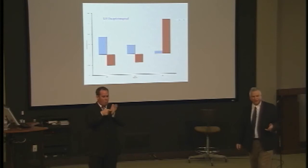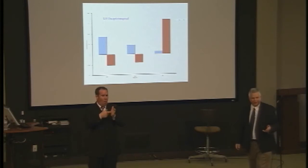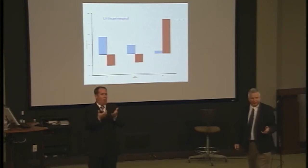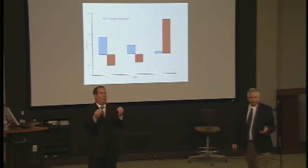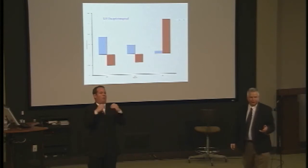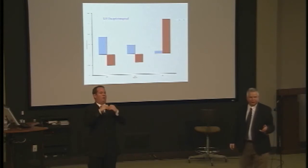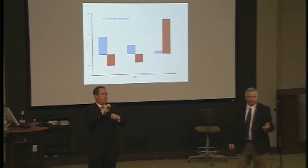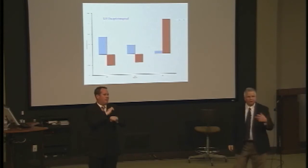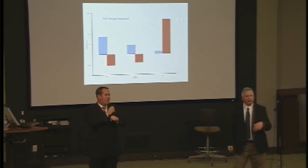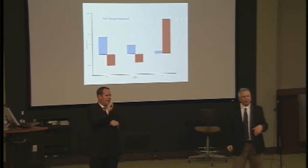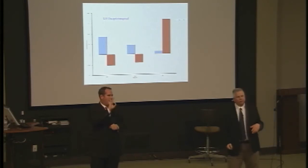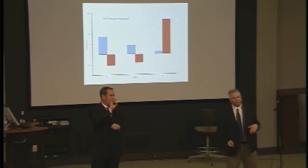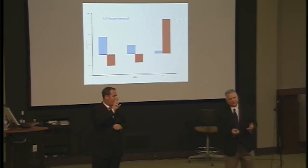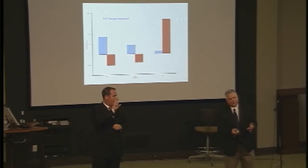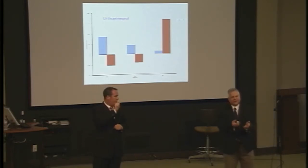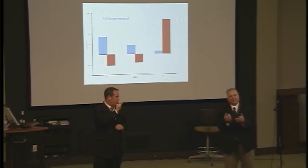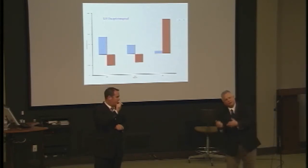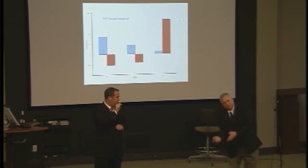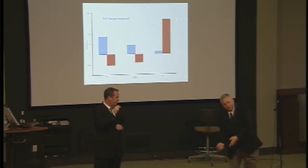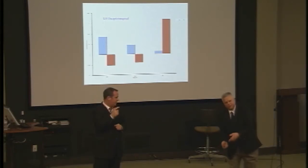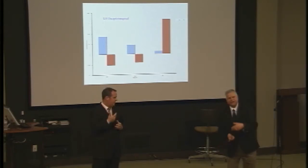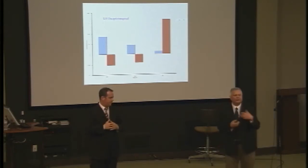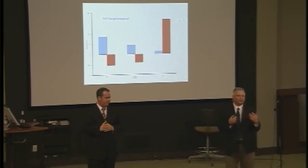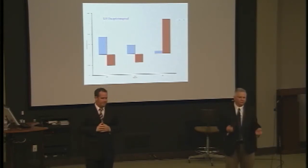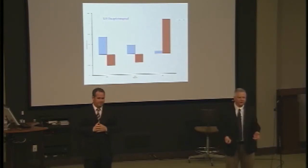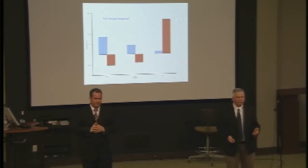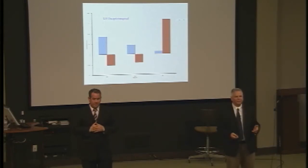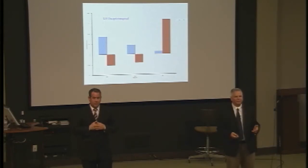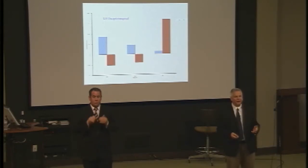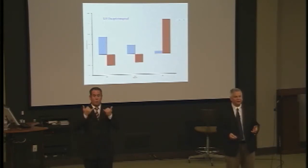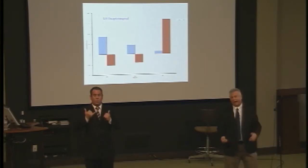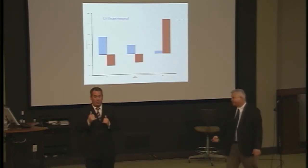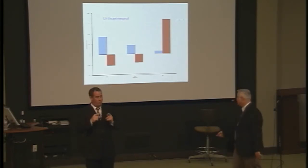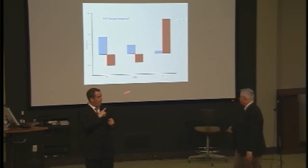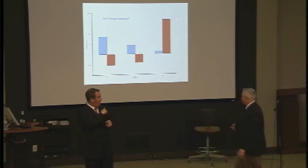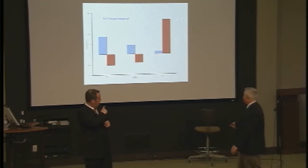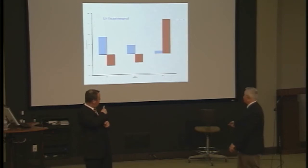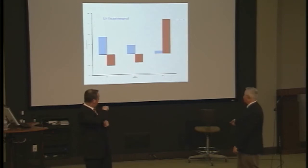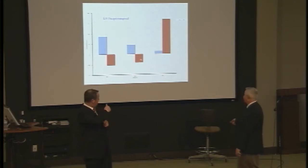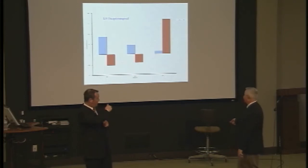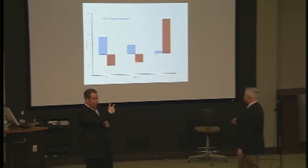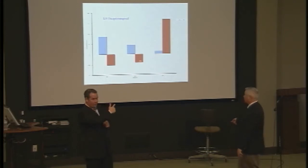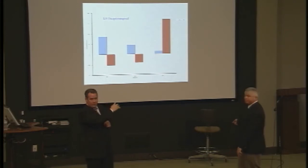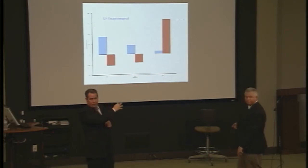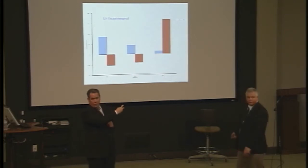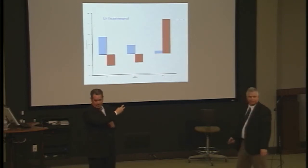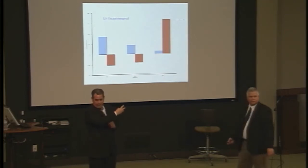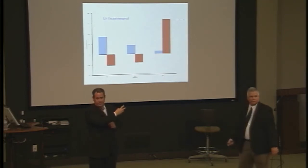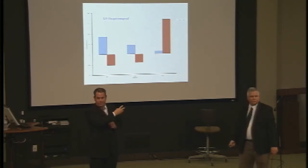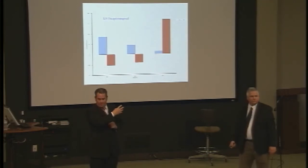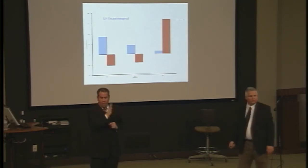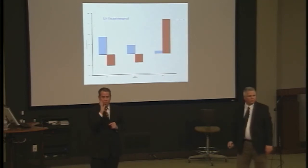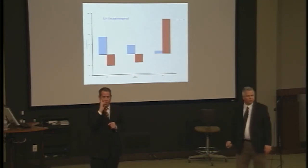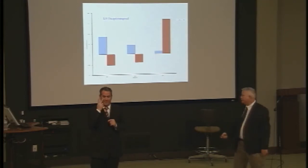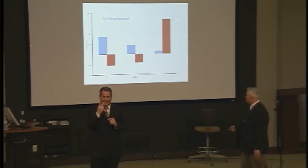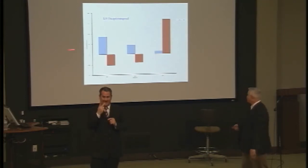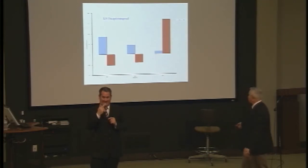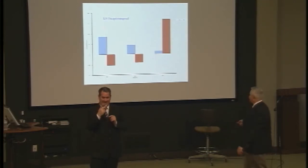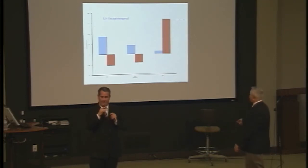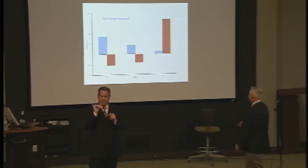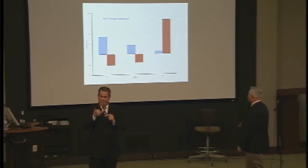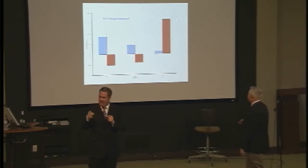published study, including our own, which is that they show low signal in the VWFA. In fact, they show deactivation.